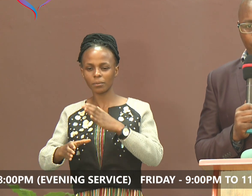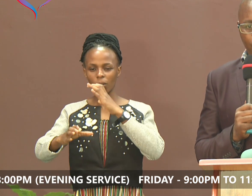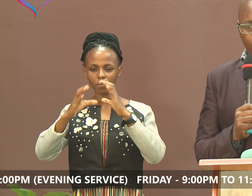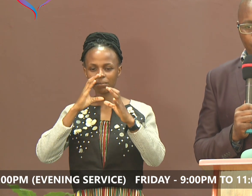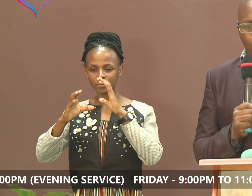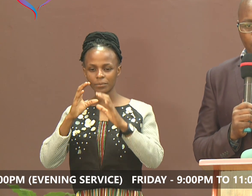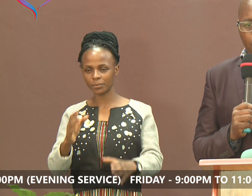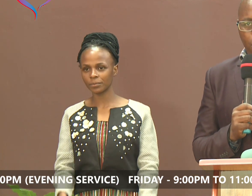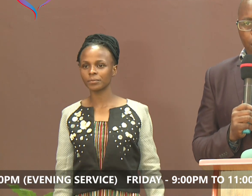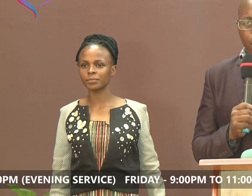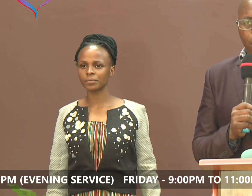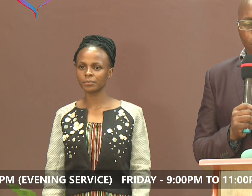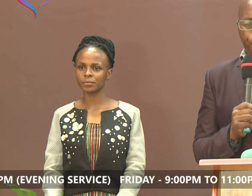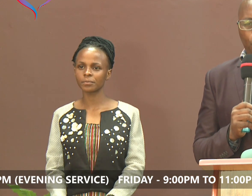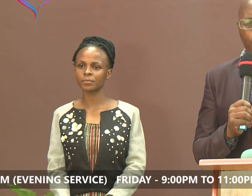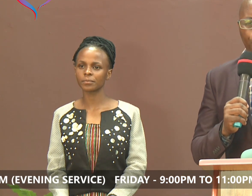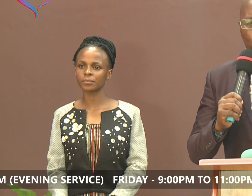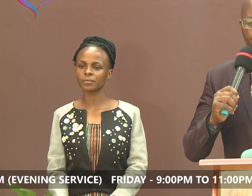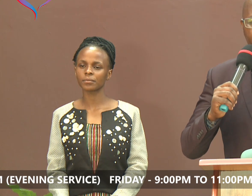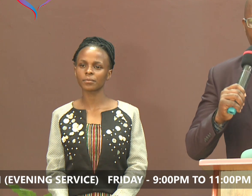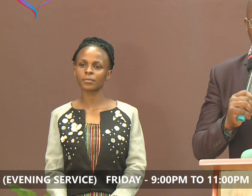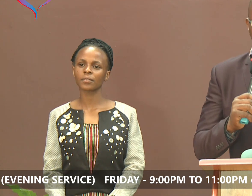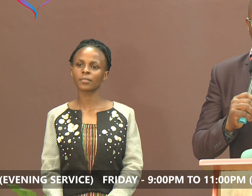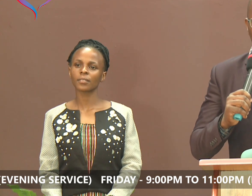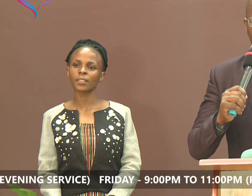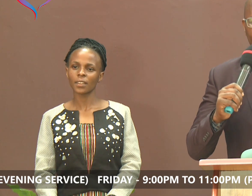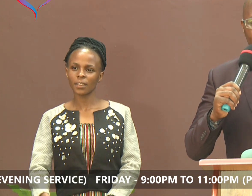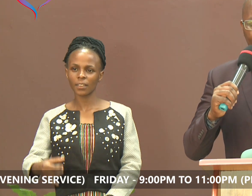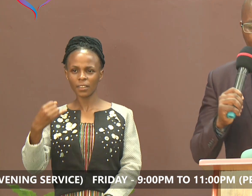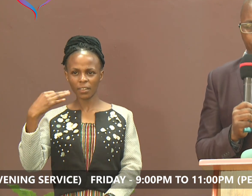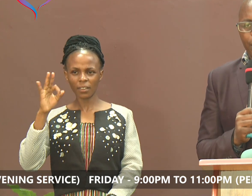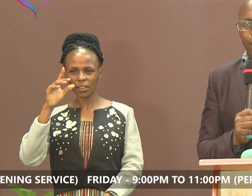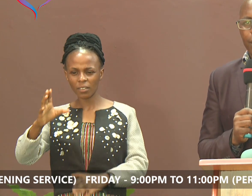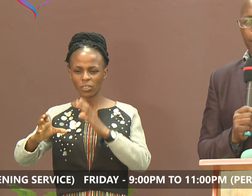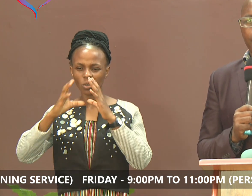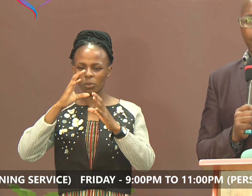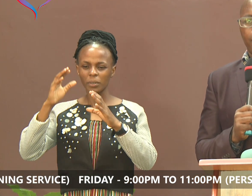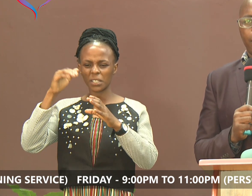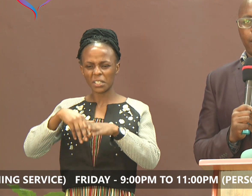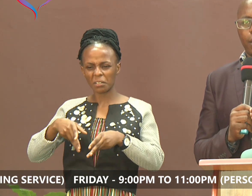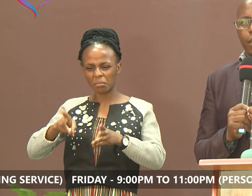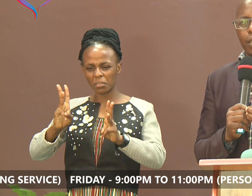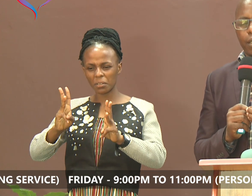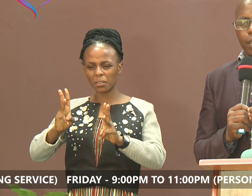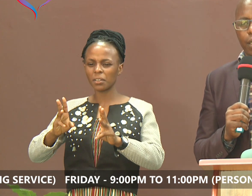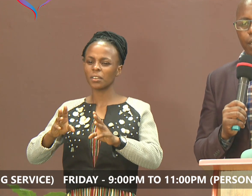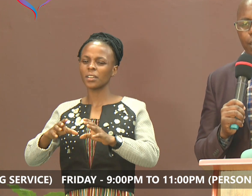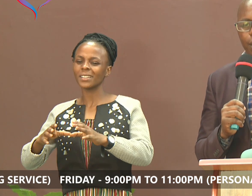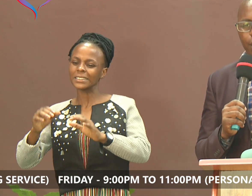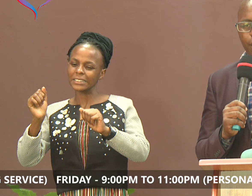bo blockinga oba bozi ba communication. Or if you communicate in a way that is broken, oba noyogera mu